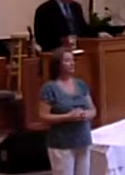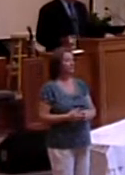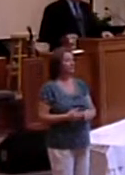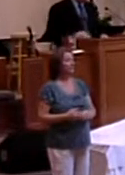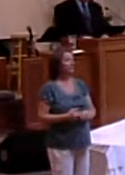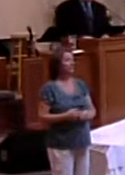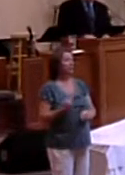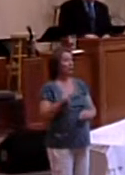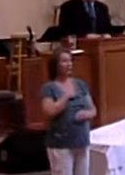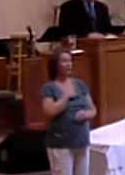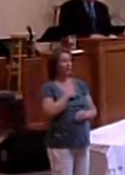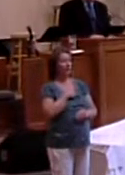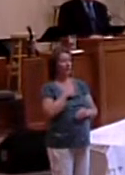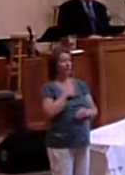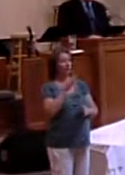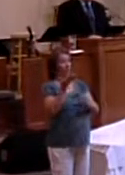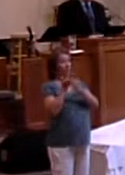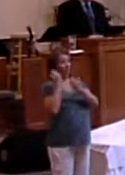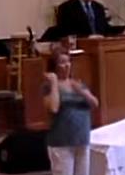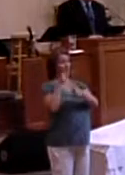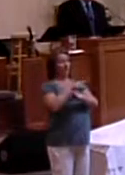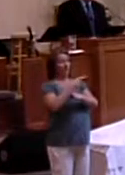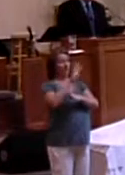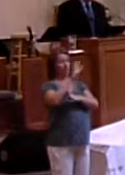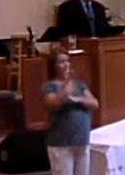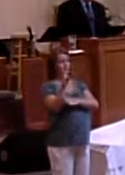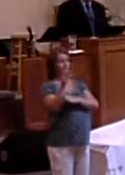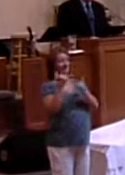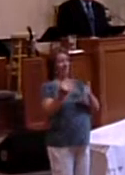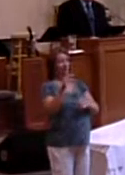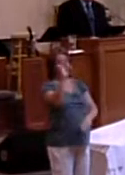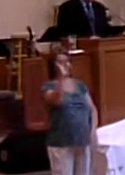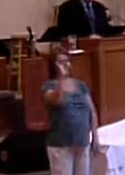We were in 46, so we're going to 9.